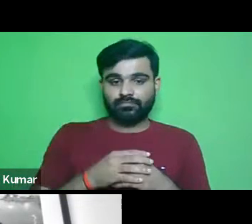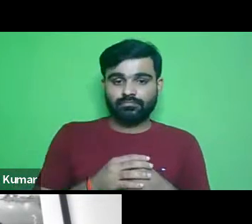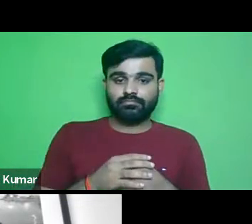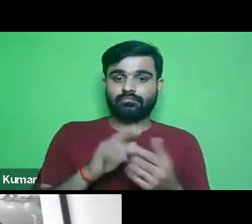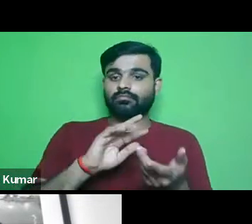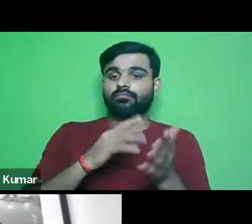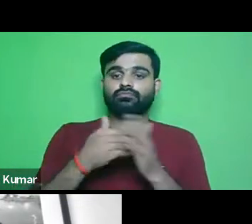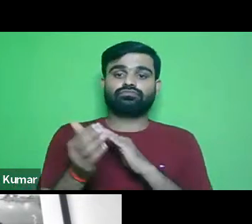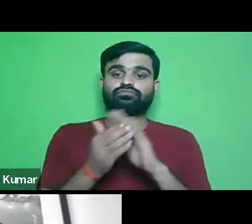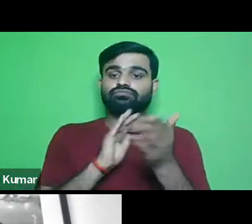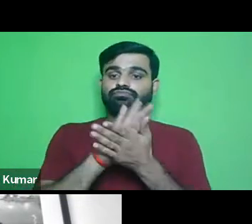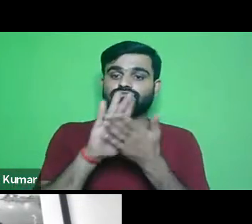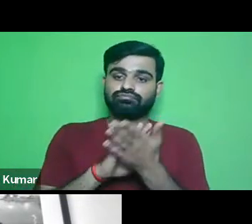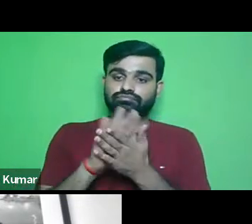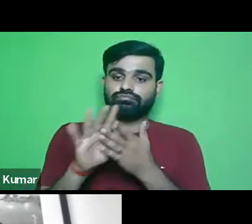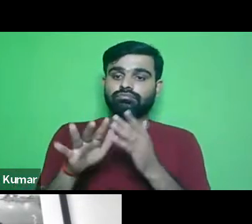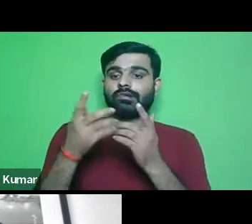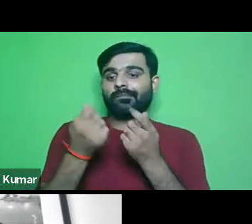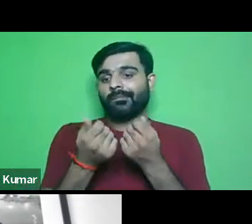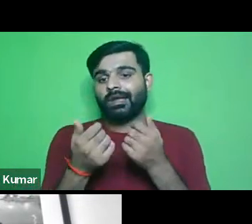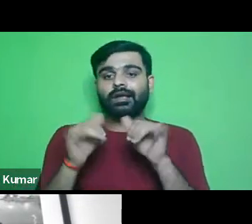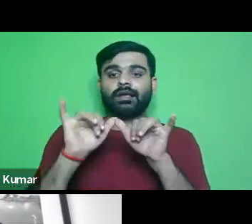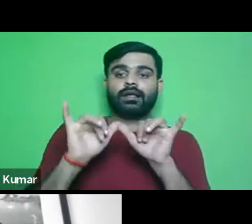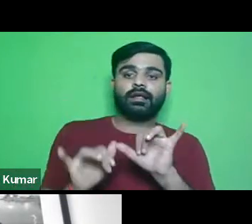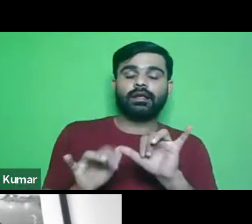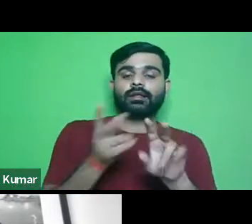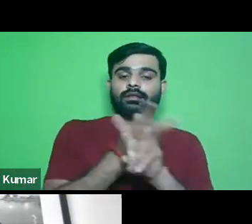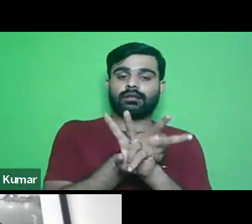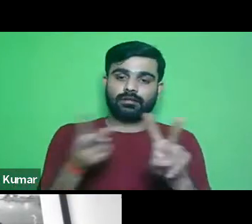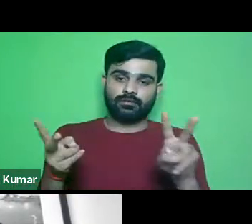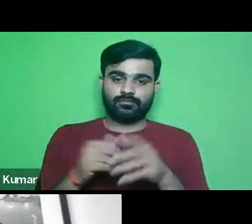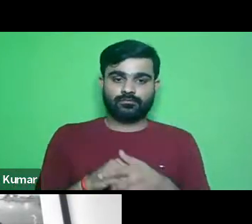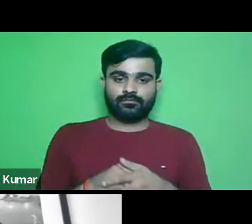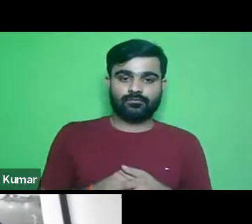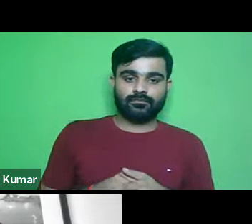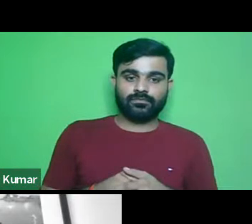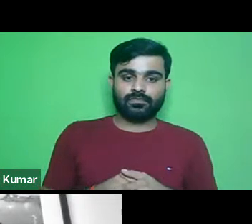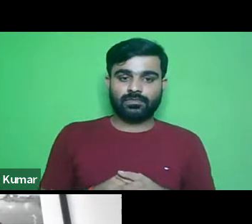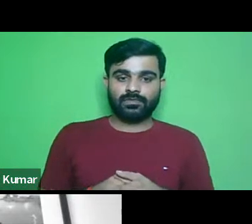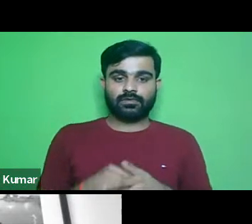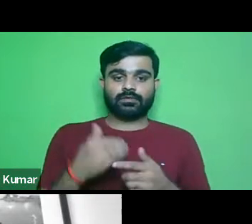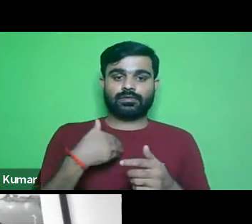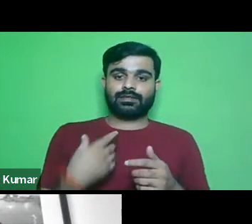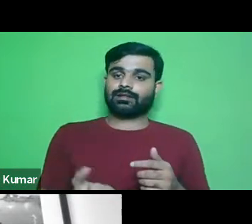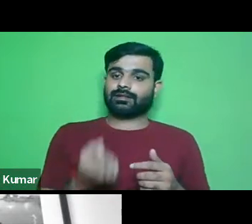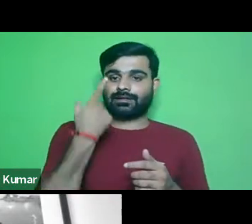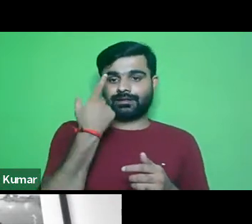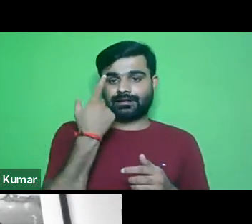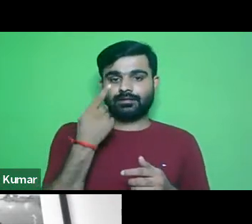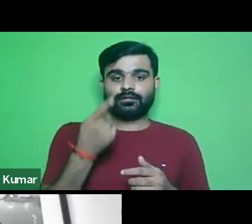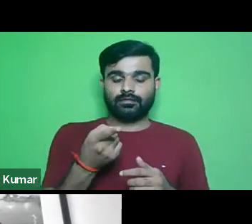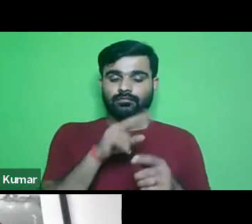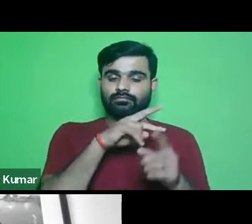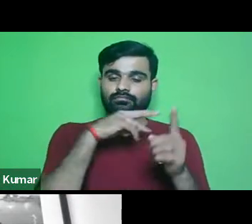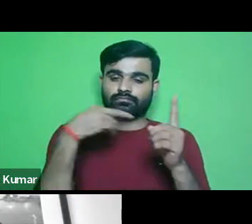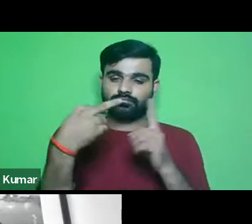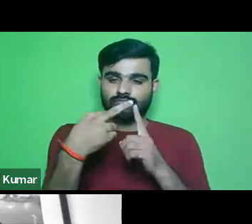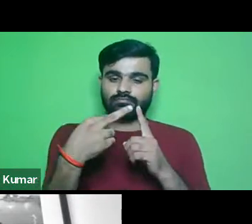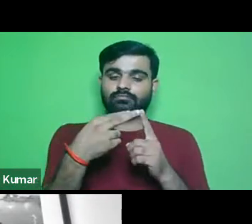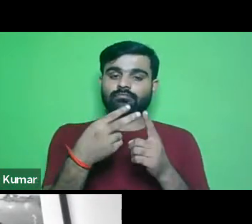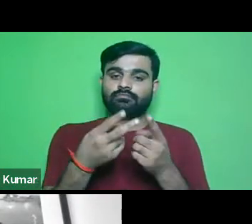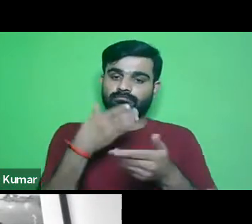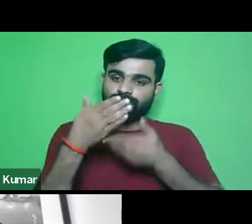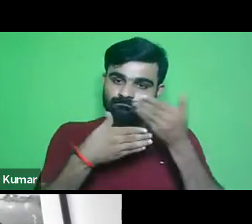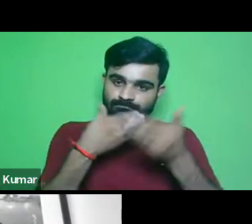not have it, and rights regarding erasure, portability, etc. Now, I understand that there's a aspect of